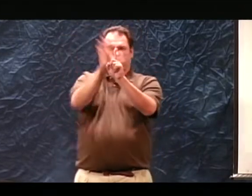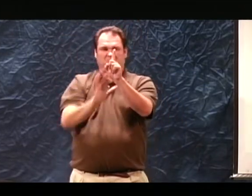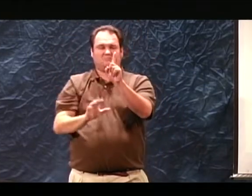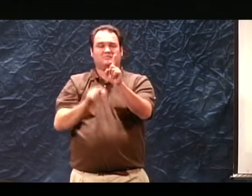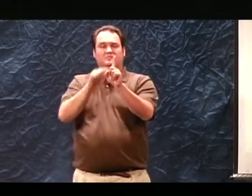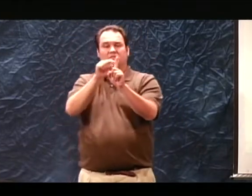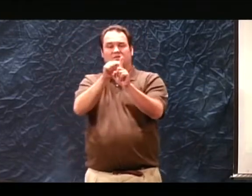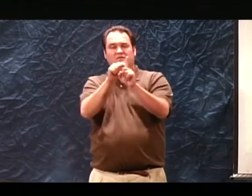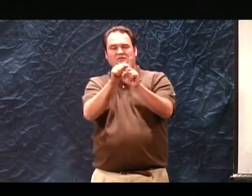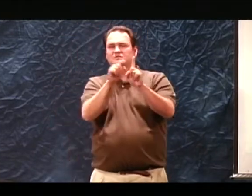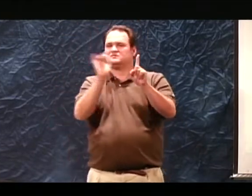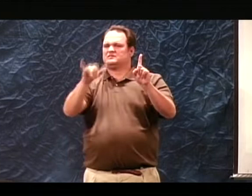with many branches